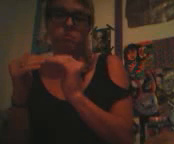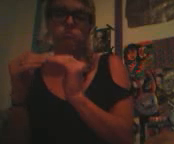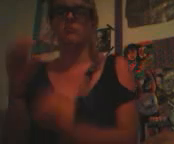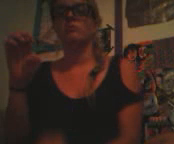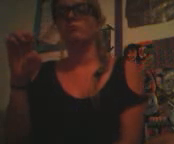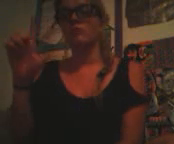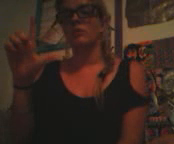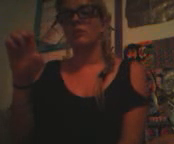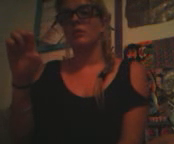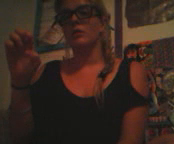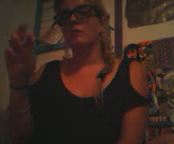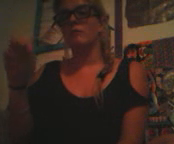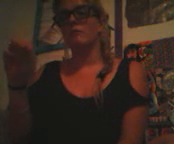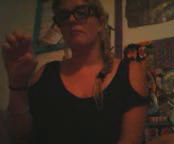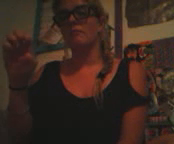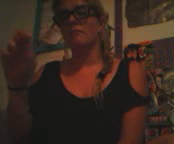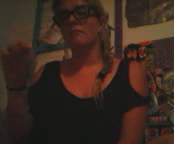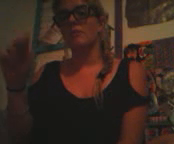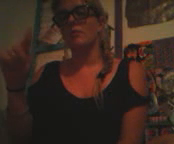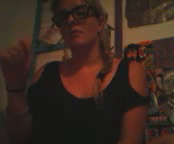The next one I want you to check out is this one right here.